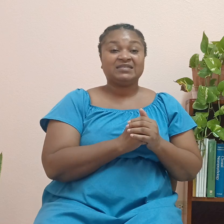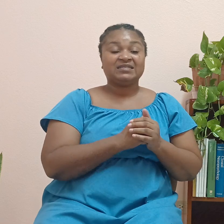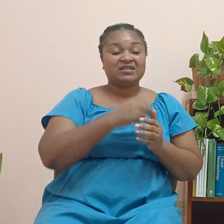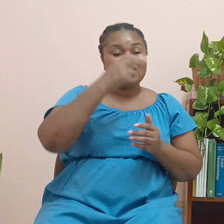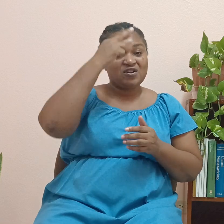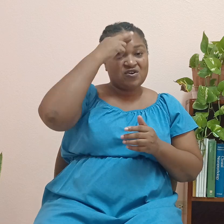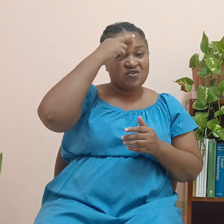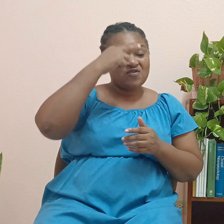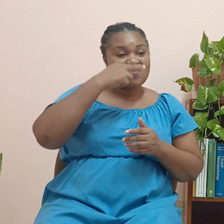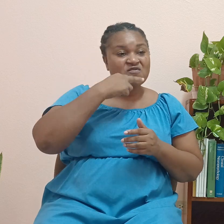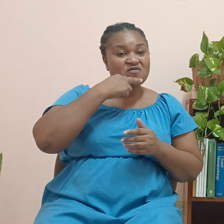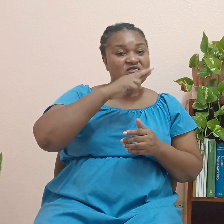Romans,